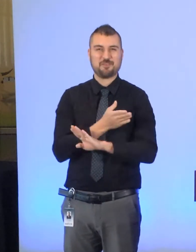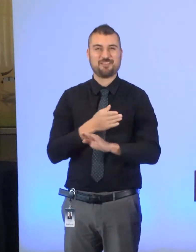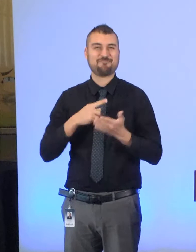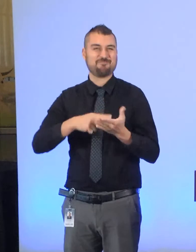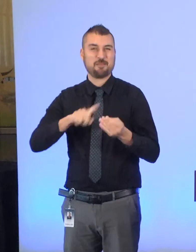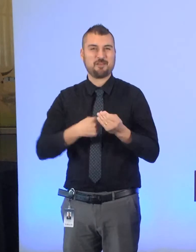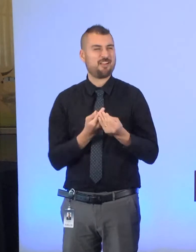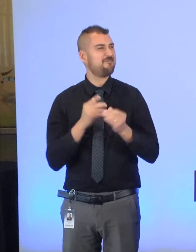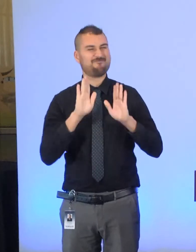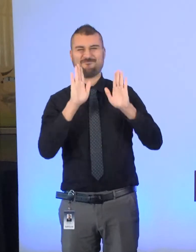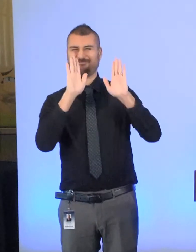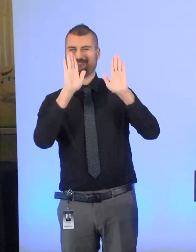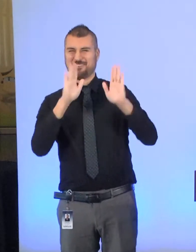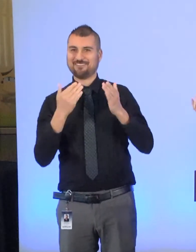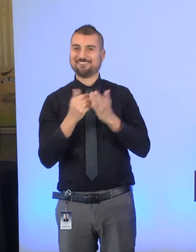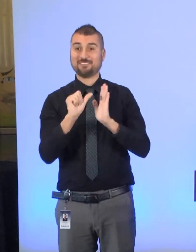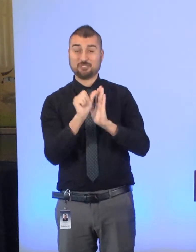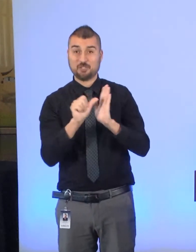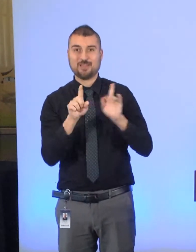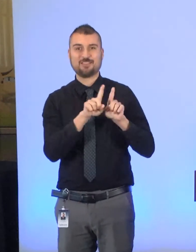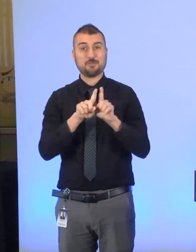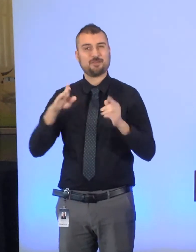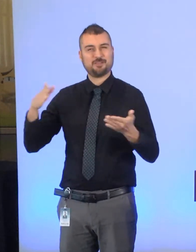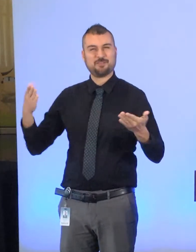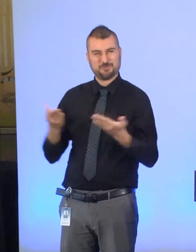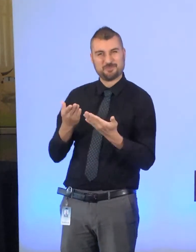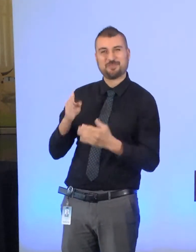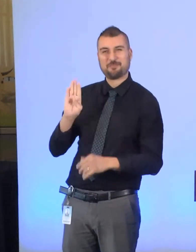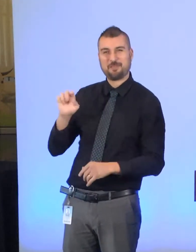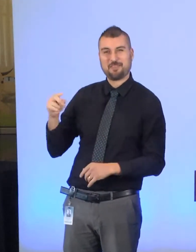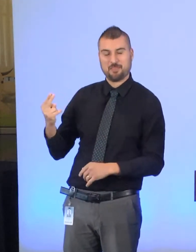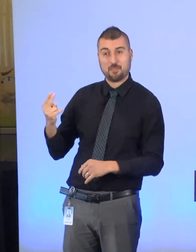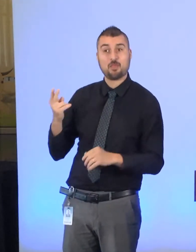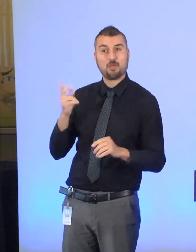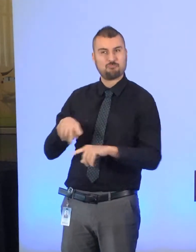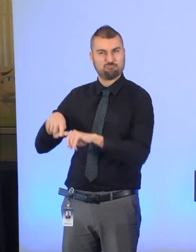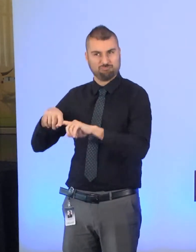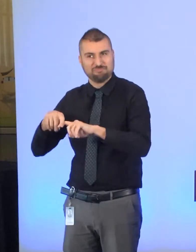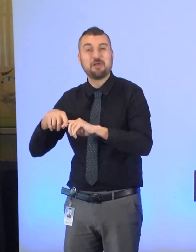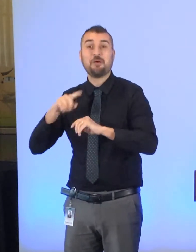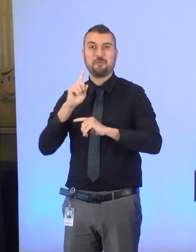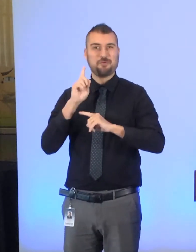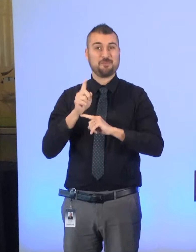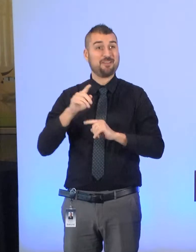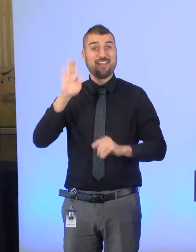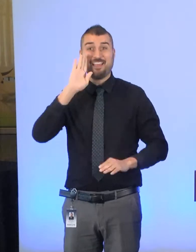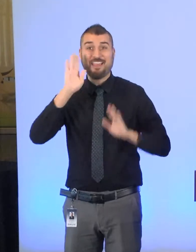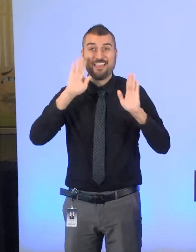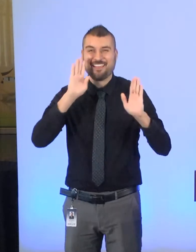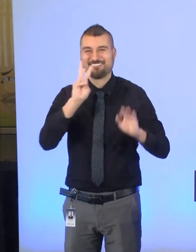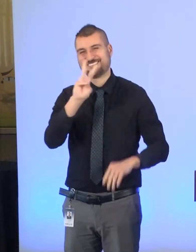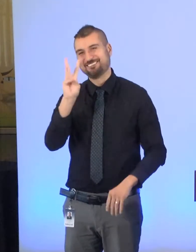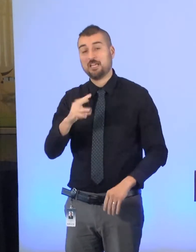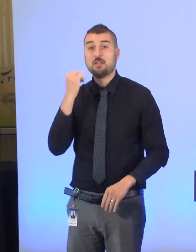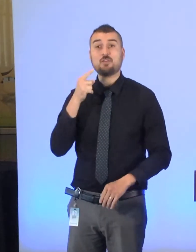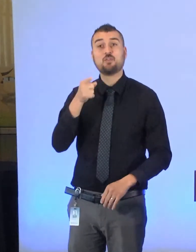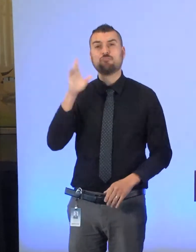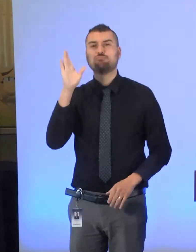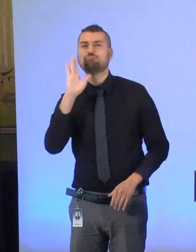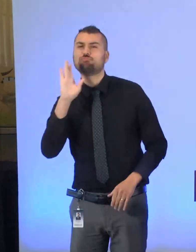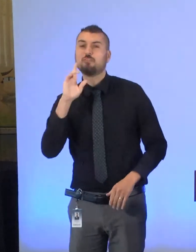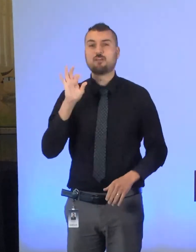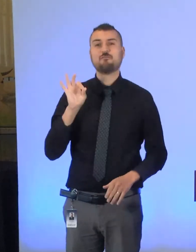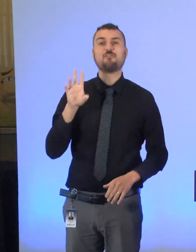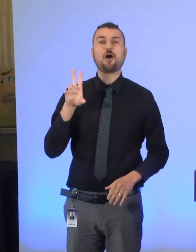new sculpture and introducing Beth, for just a second, hey, Wichita, if you're looking for fun over